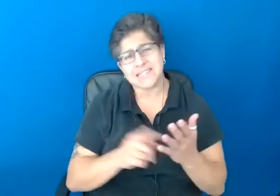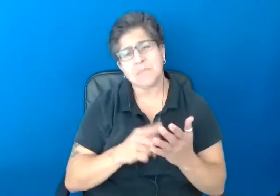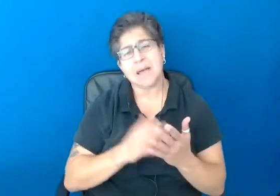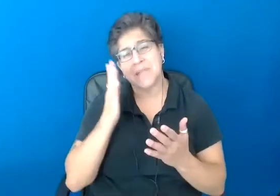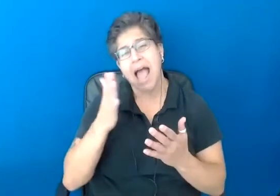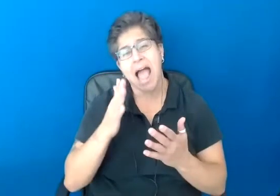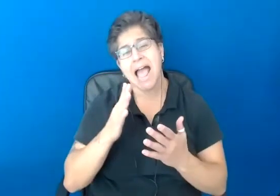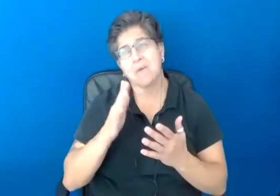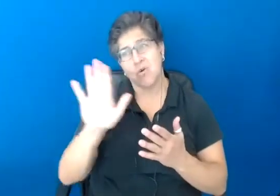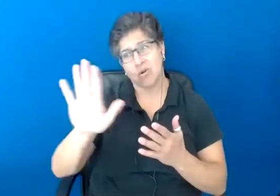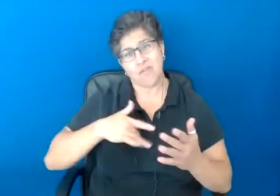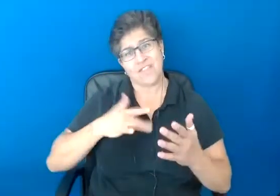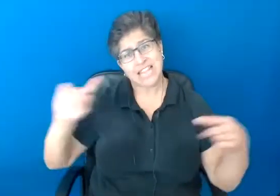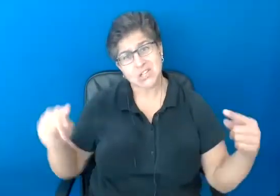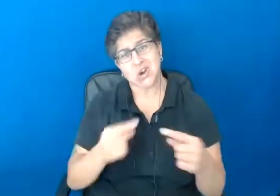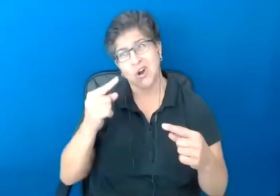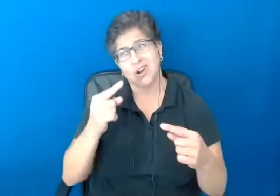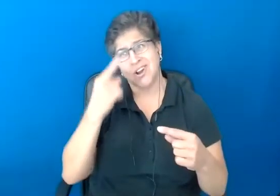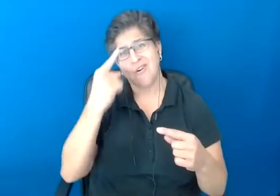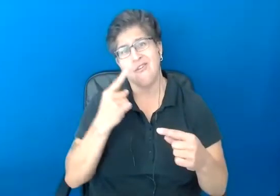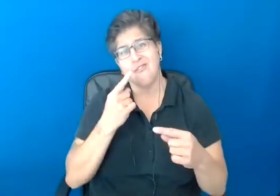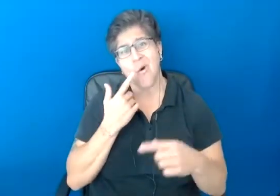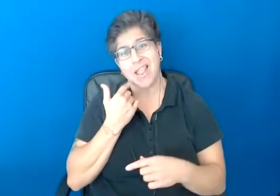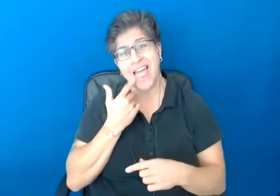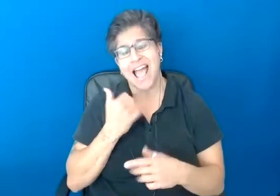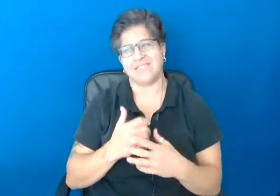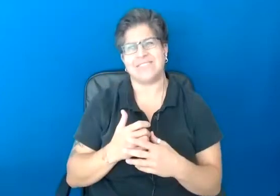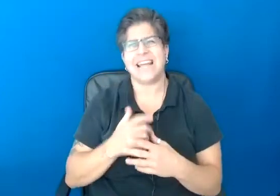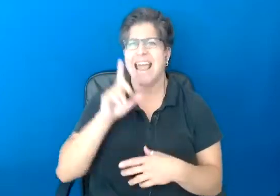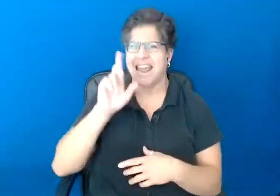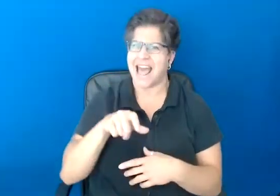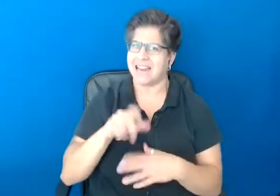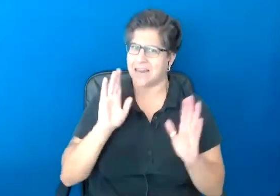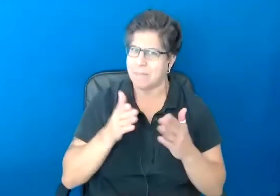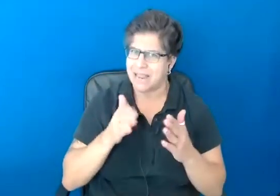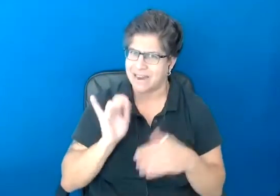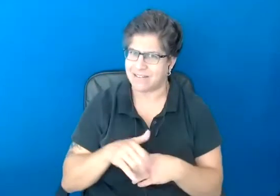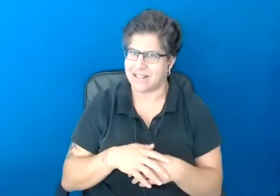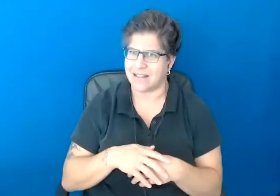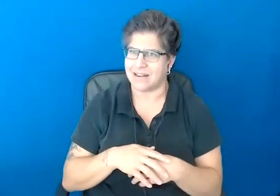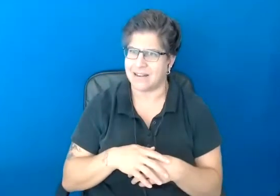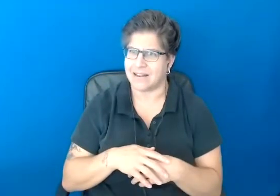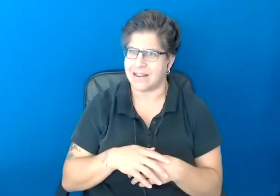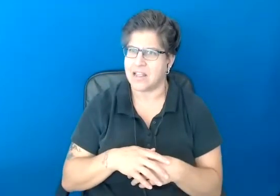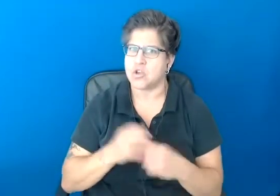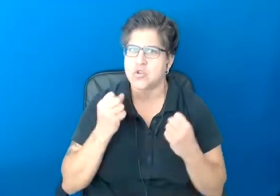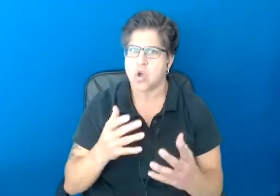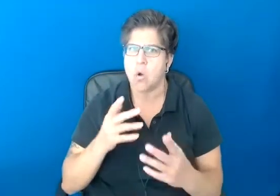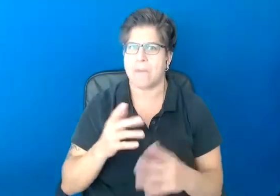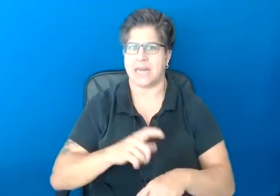back to somebody and said, I'm so sorry. I was going for the laugh. I'm sorry. If I hurt your feelings, I'm apologizing